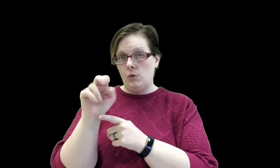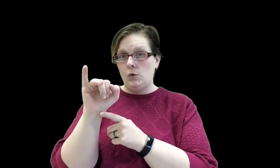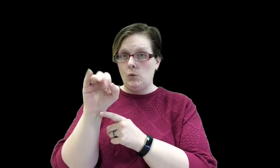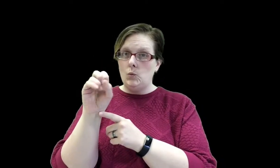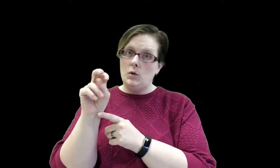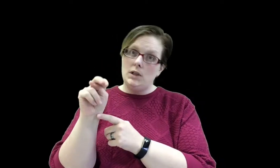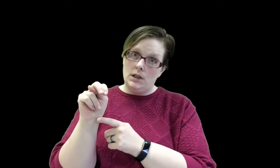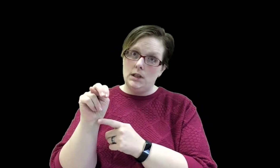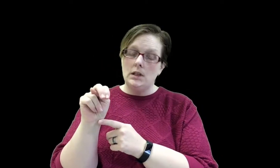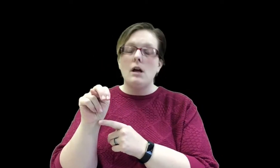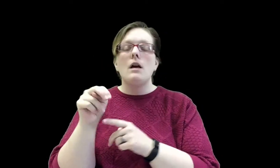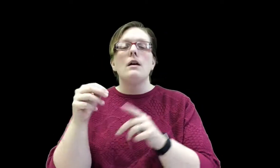at that point,